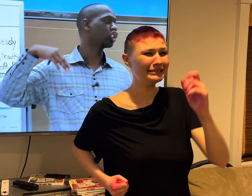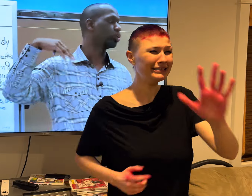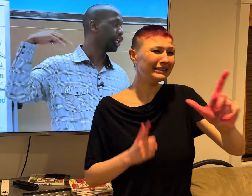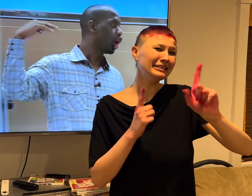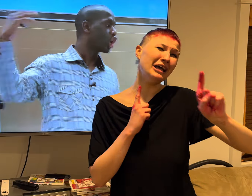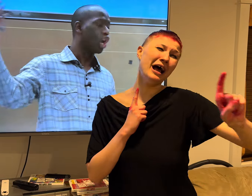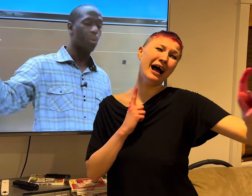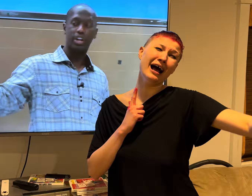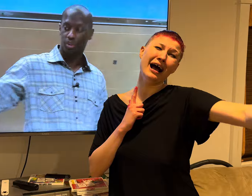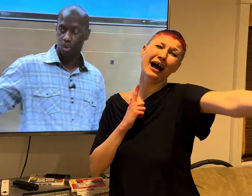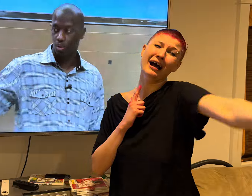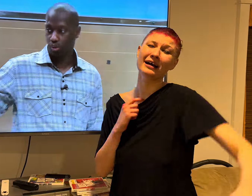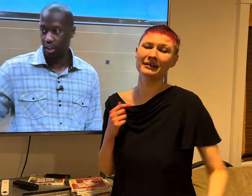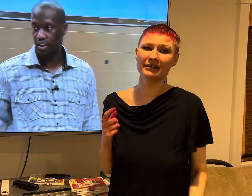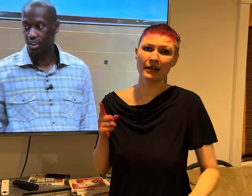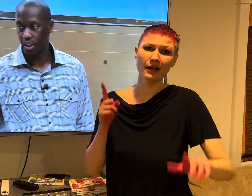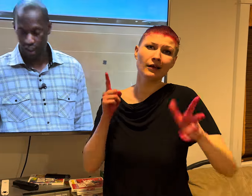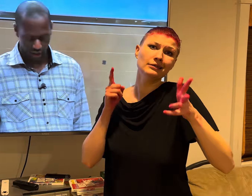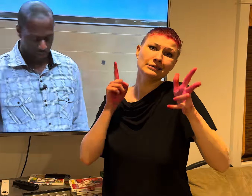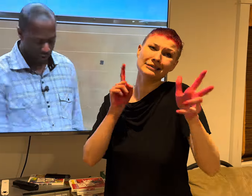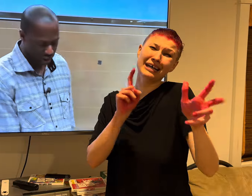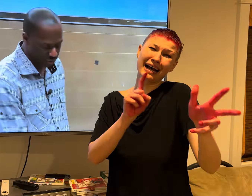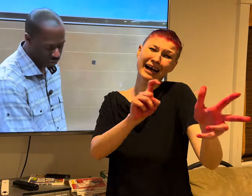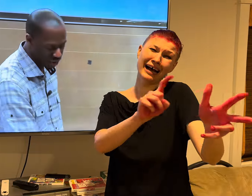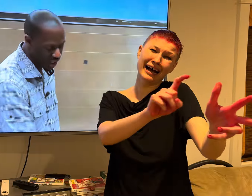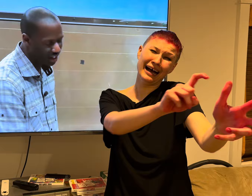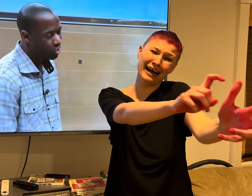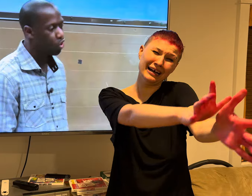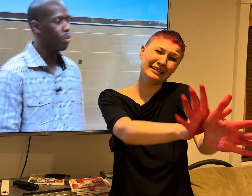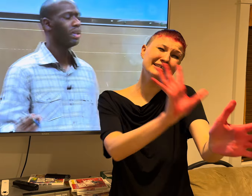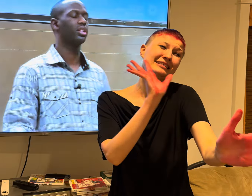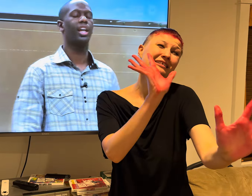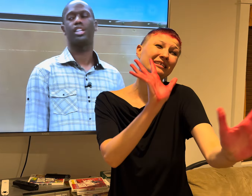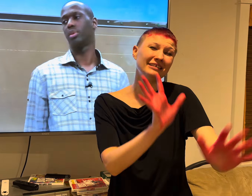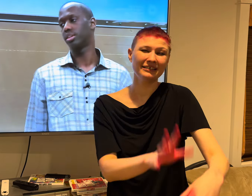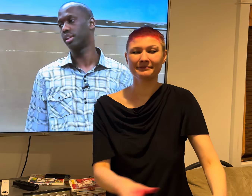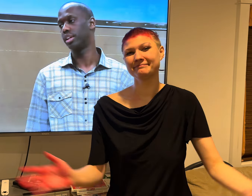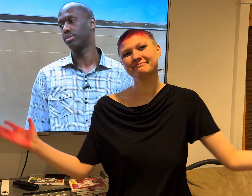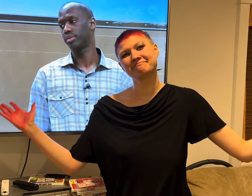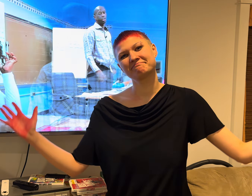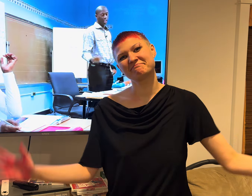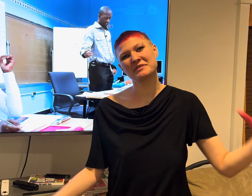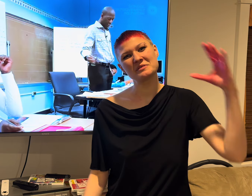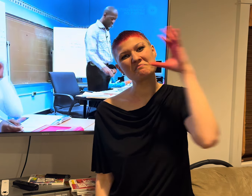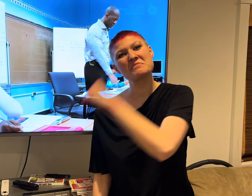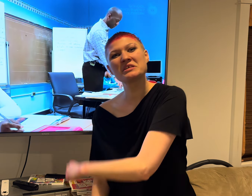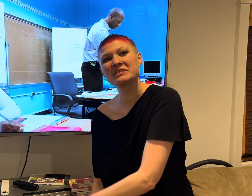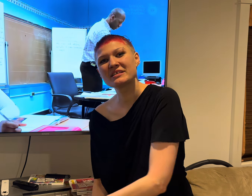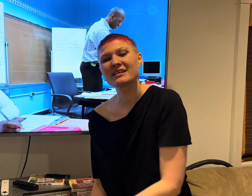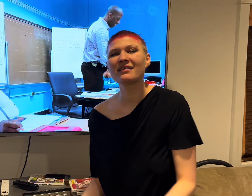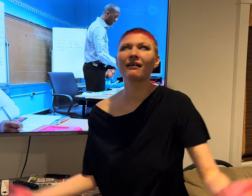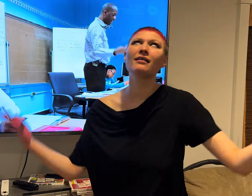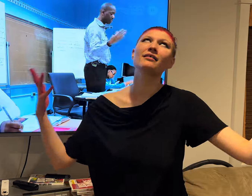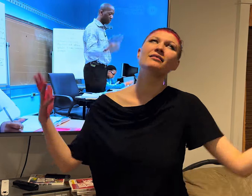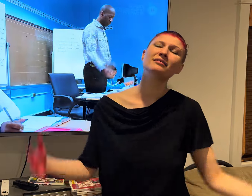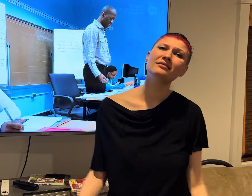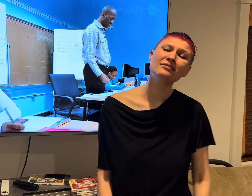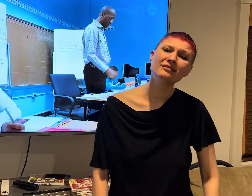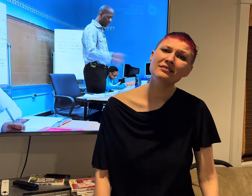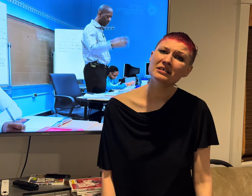actually going through, yes? It's a big difference between saying, oh, I watched the last bus leave, and then coming and saying, gasping for breath, I watched the